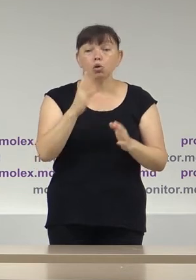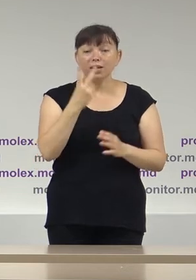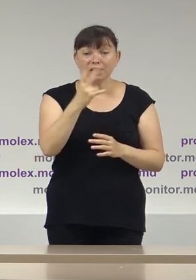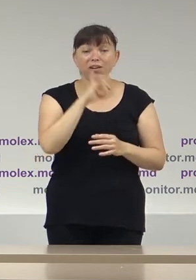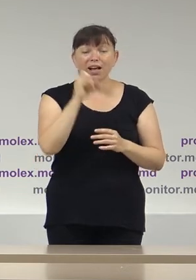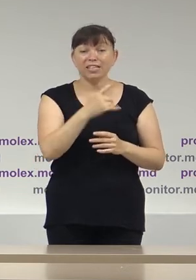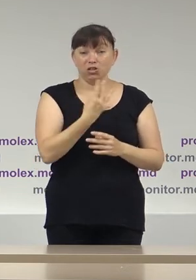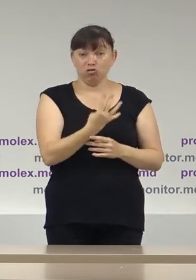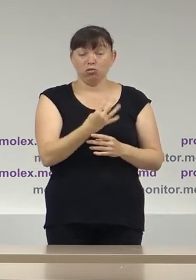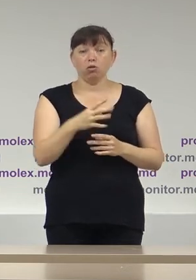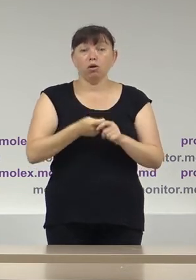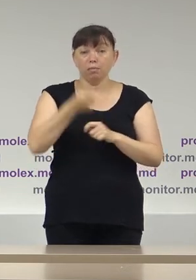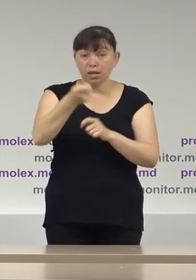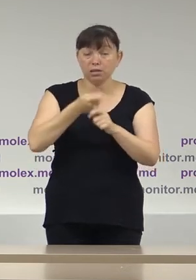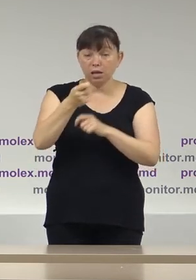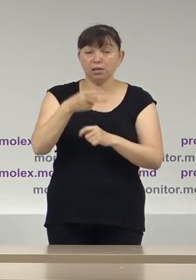electoral